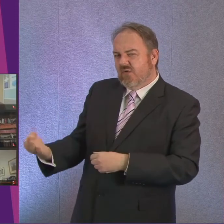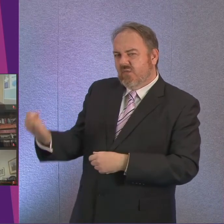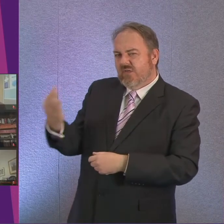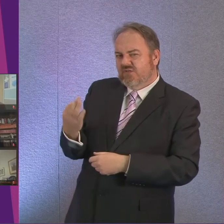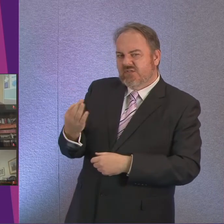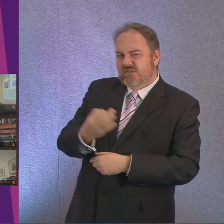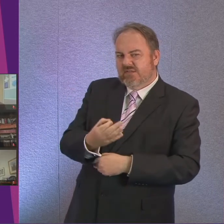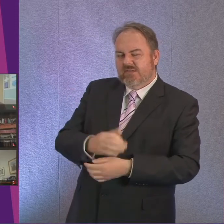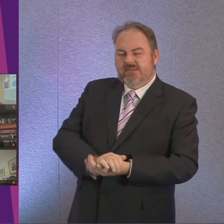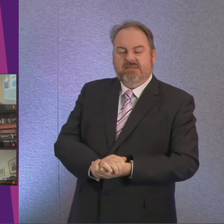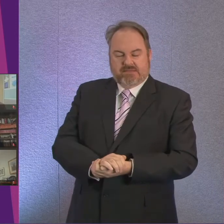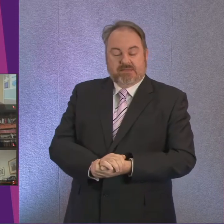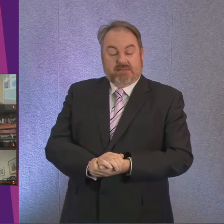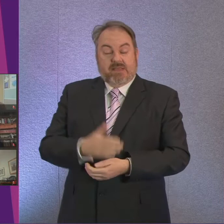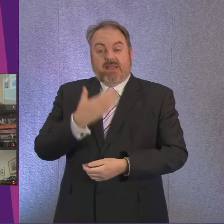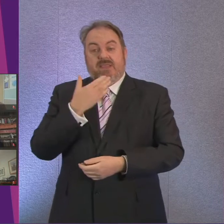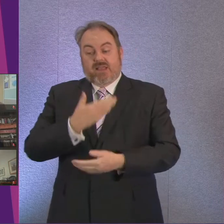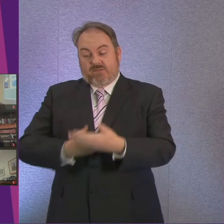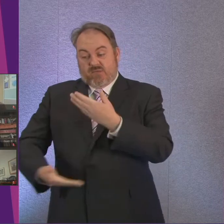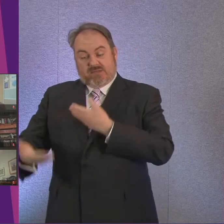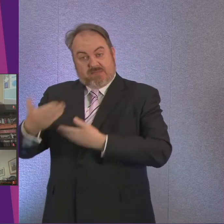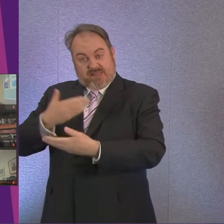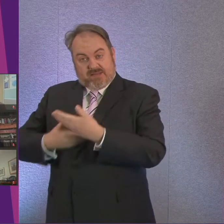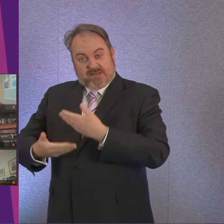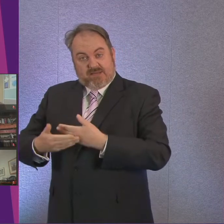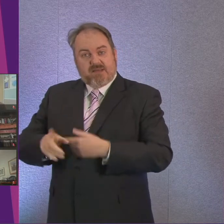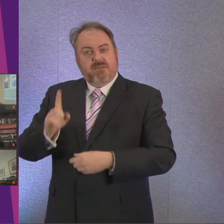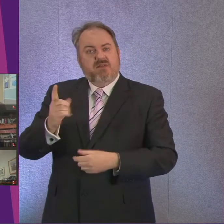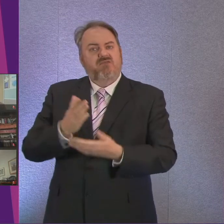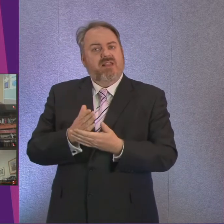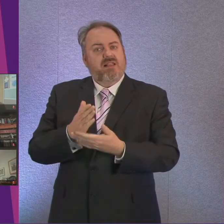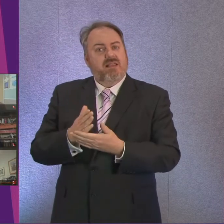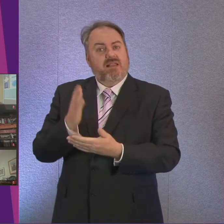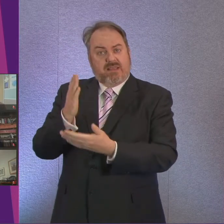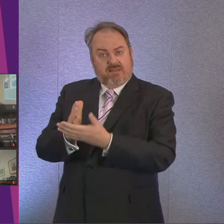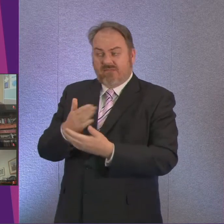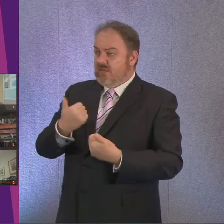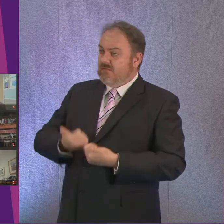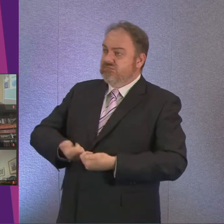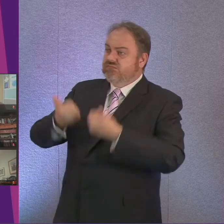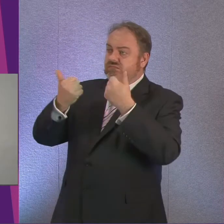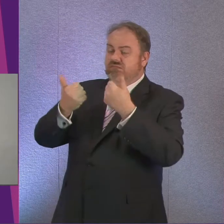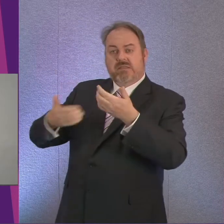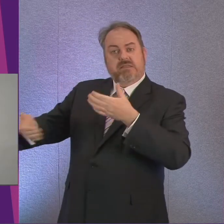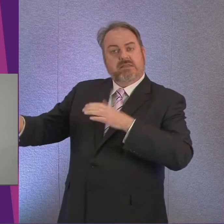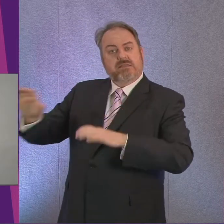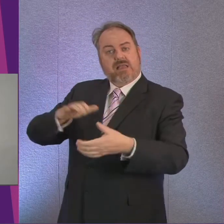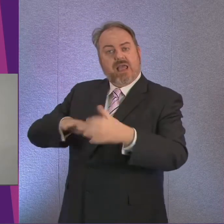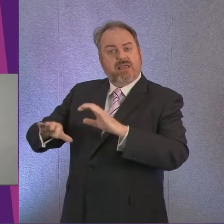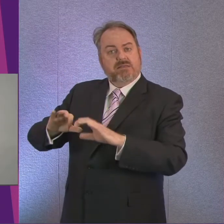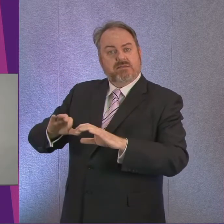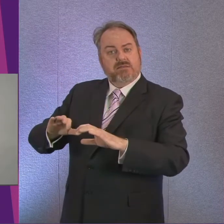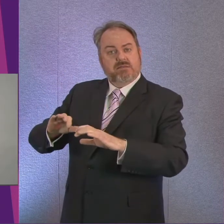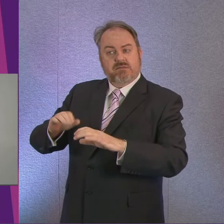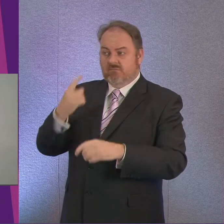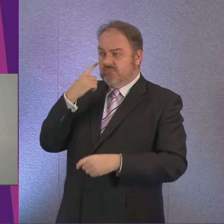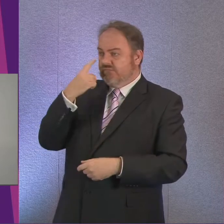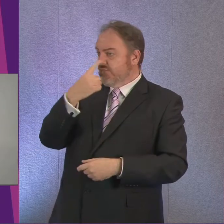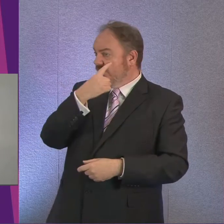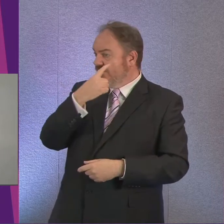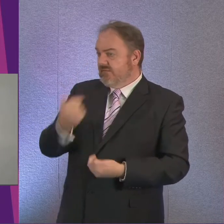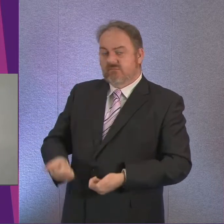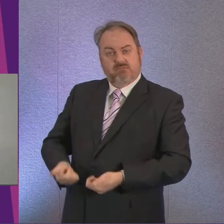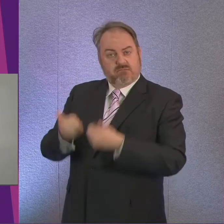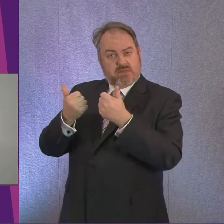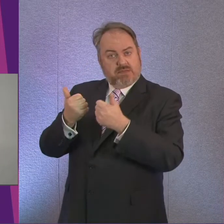Nelson, thank you, Cabinet Secretary, for that update. If the scientific evidence does demonstrate that it would be safe to open schools, how quickly